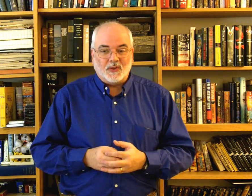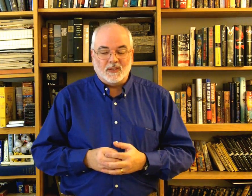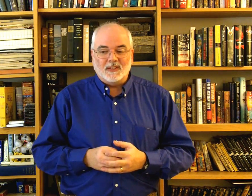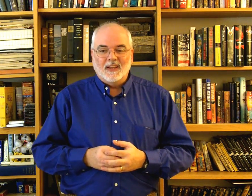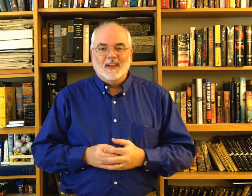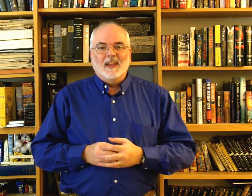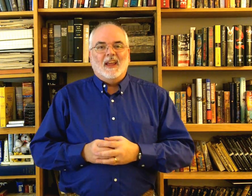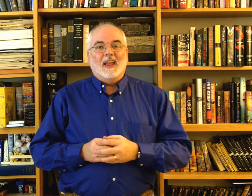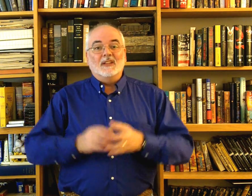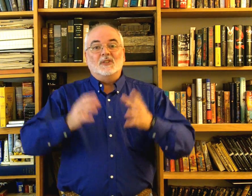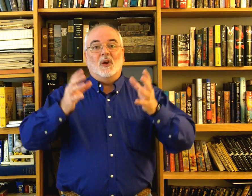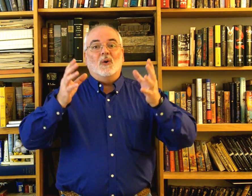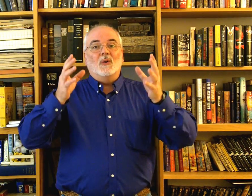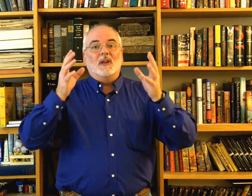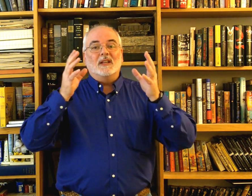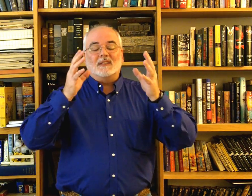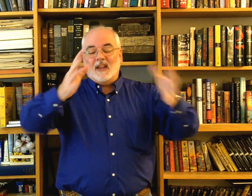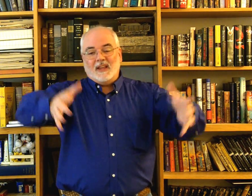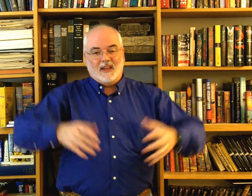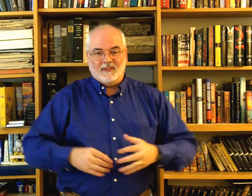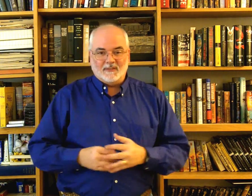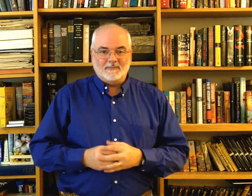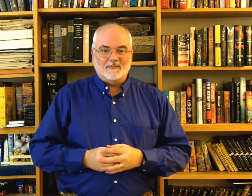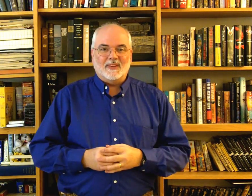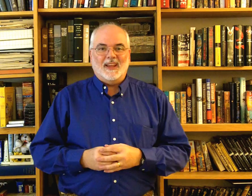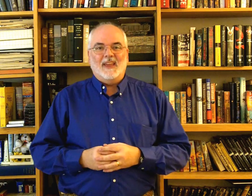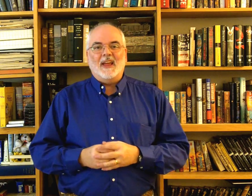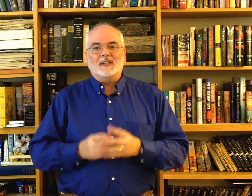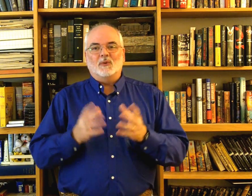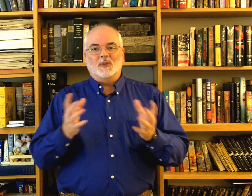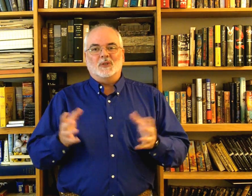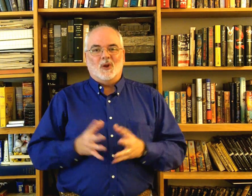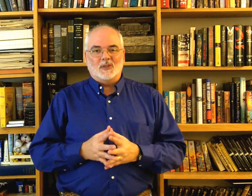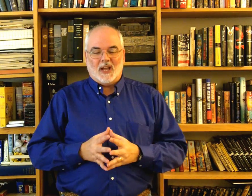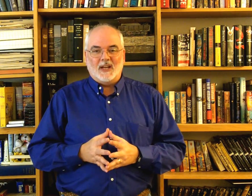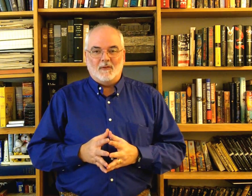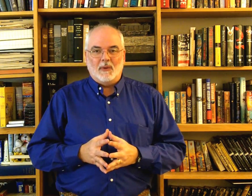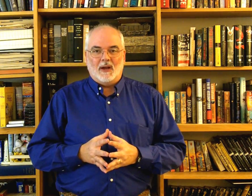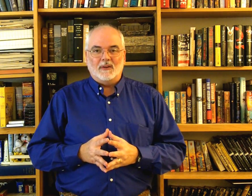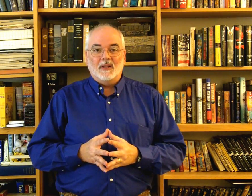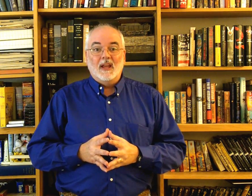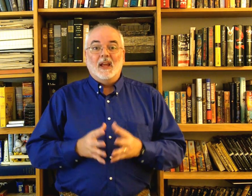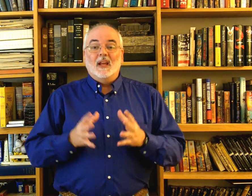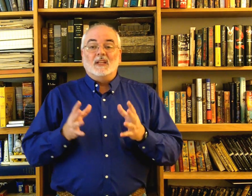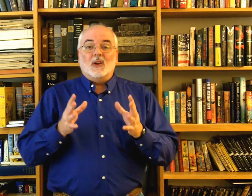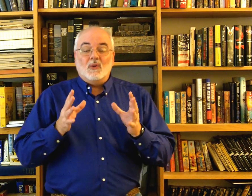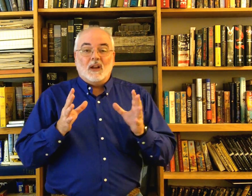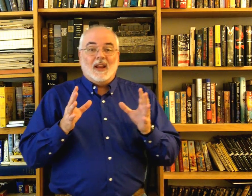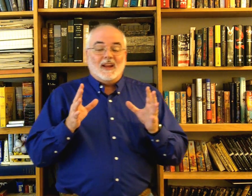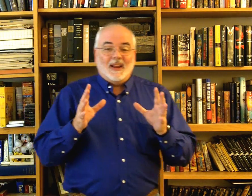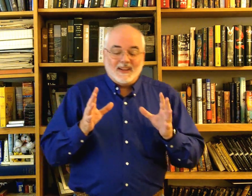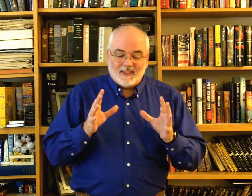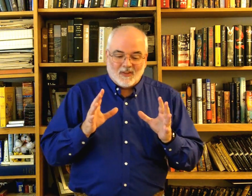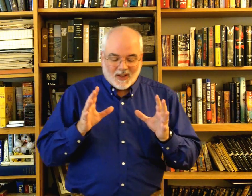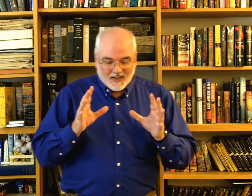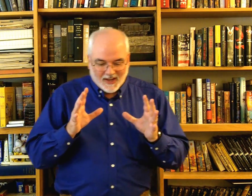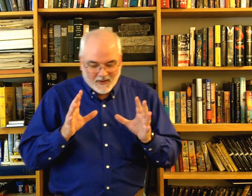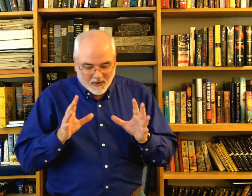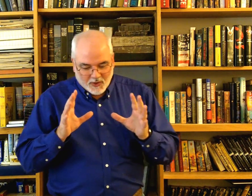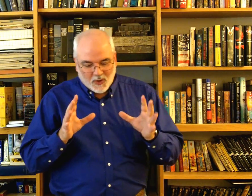actions. And so it's like heaven. And that's what the song's kind of about. So if you chose